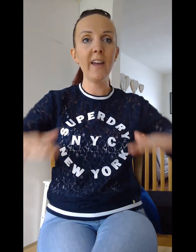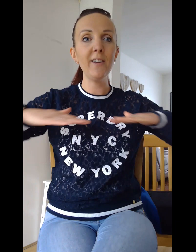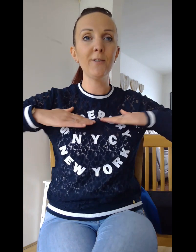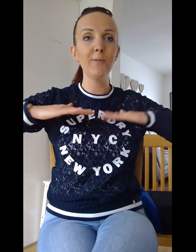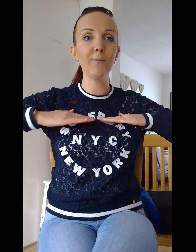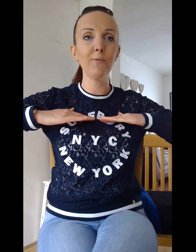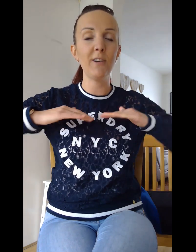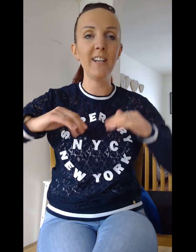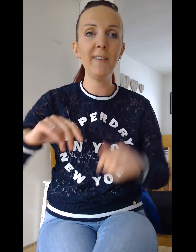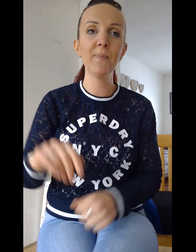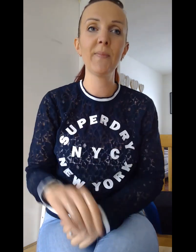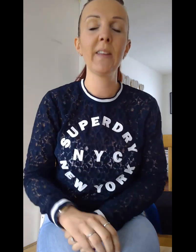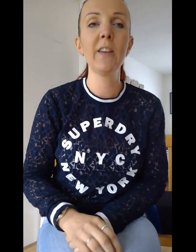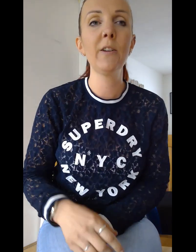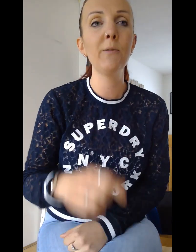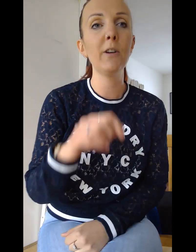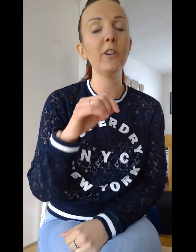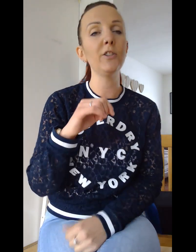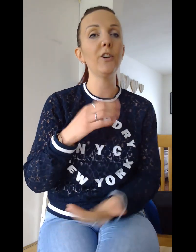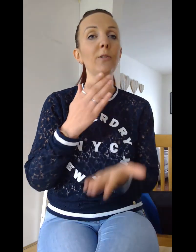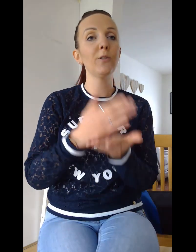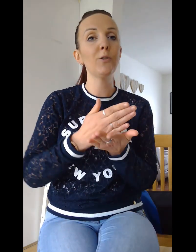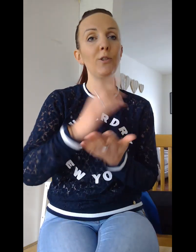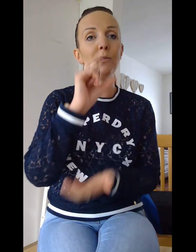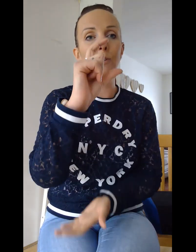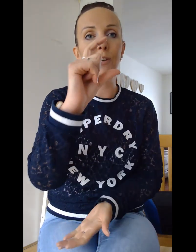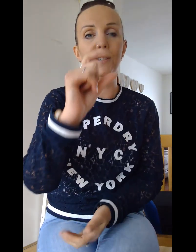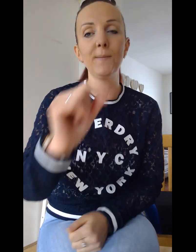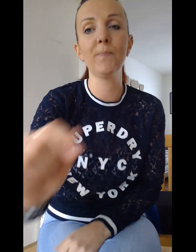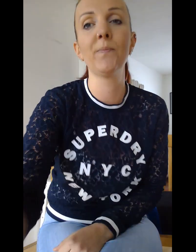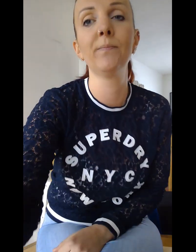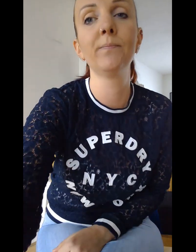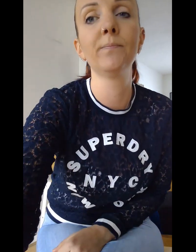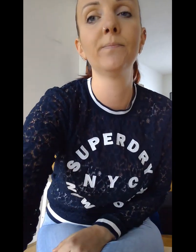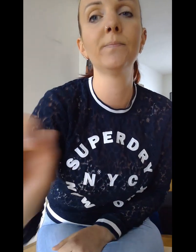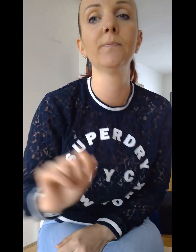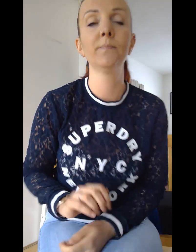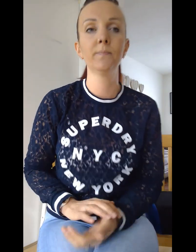Okay, ready? We're going to do True Colours.